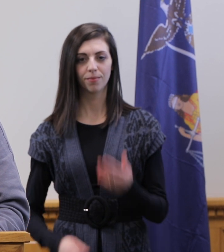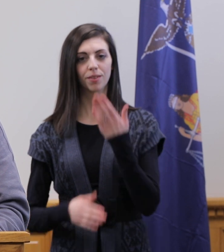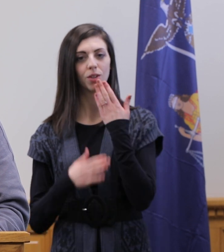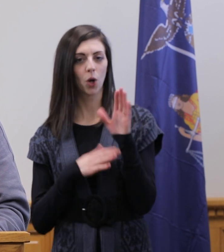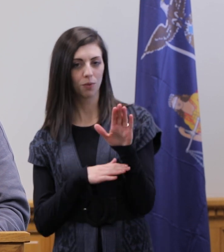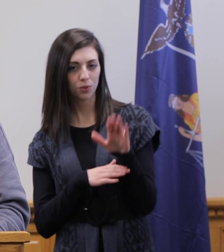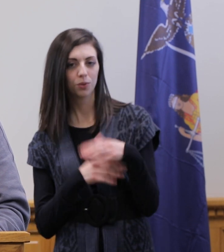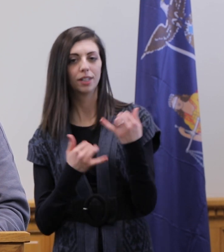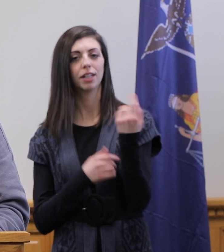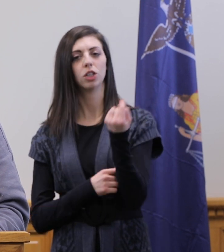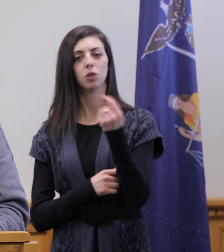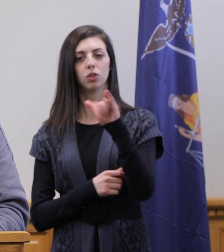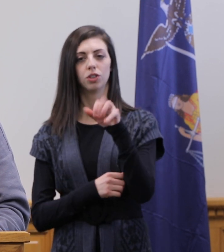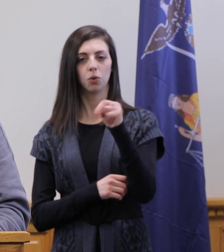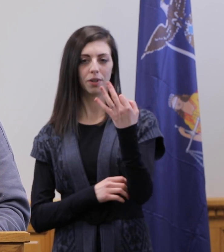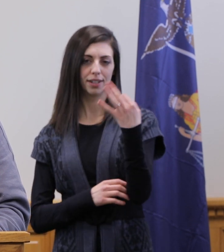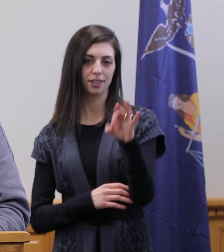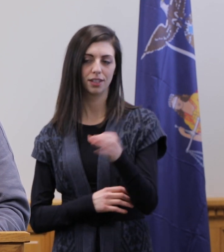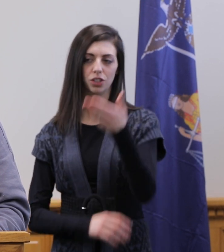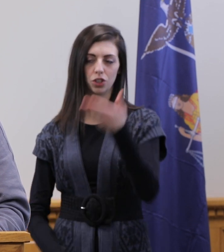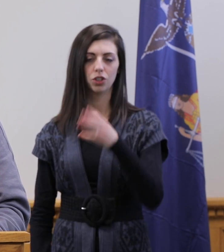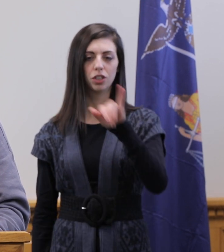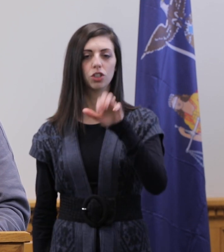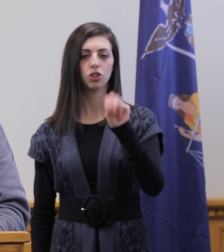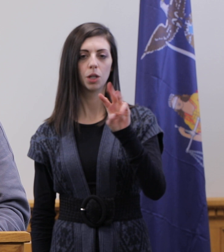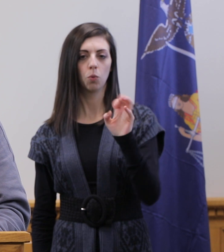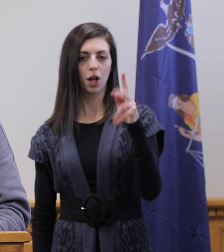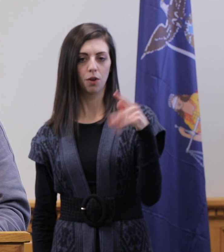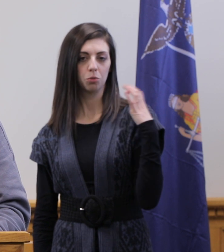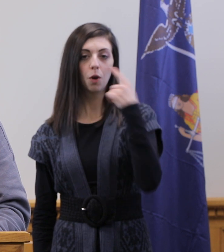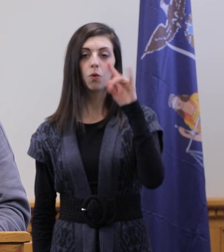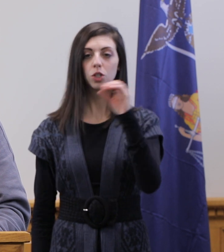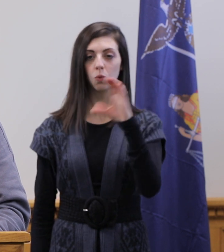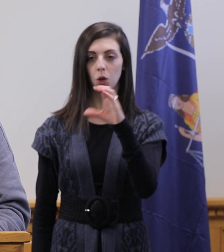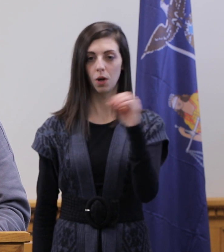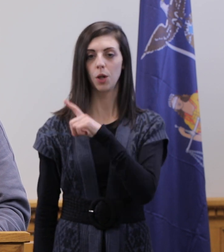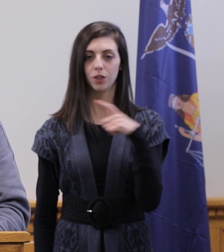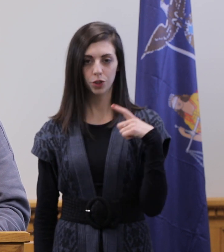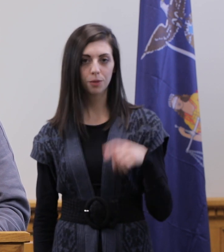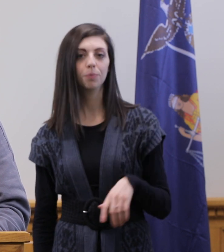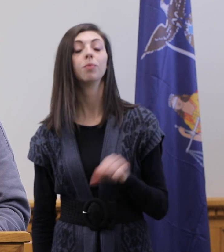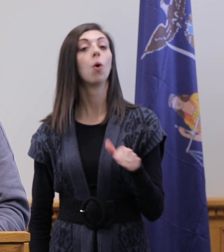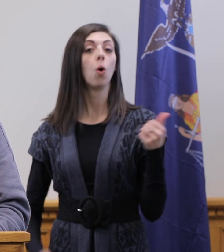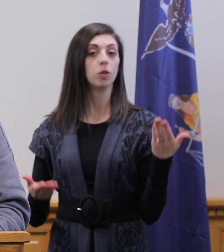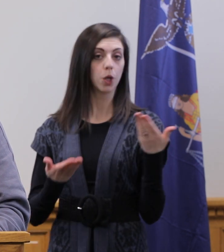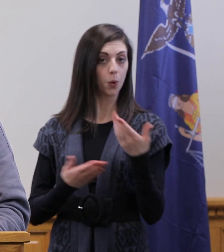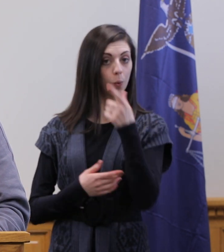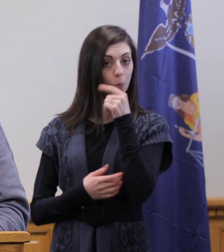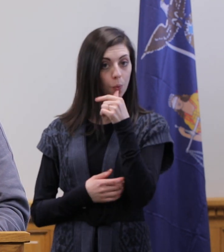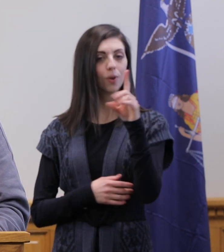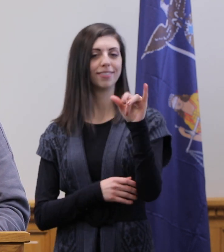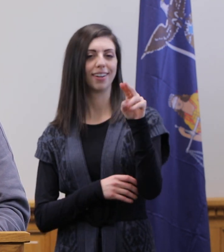Good afternoon. Today is Tuesday, January 19th. I'm Jim Weatherup, Chairman of the Oswego County Legislature. Joining me again today